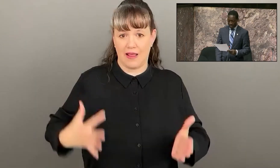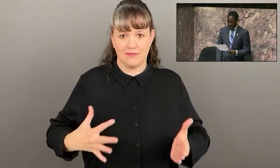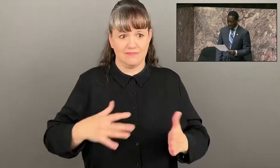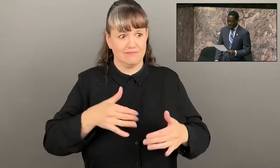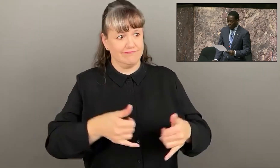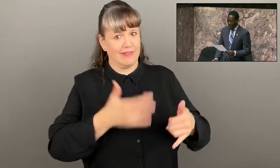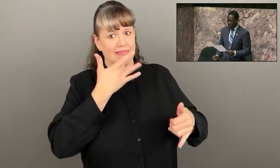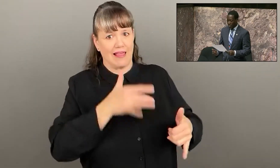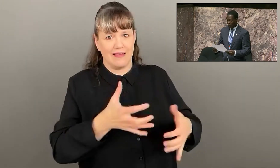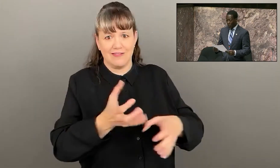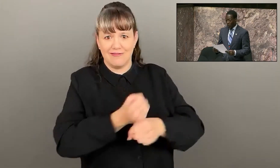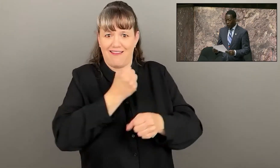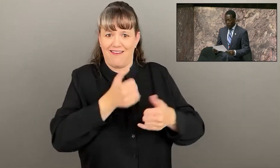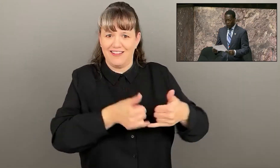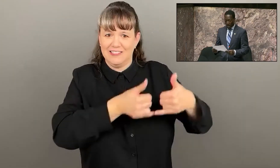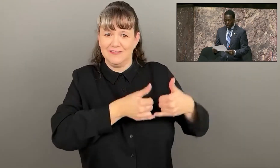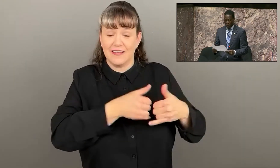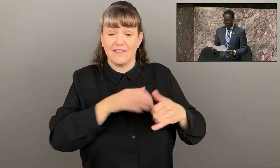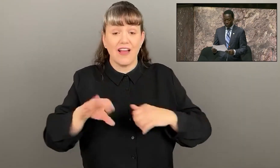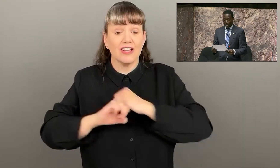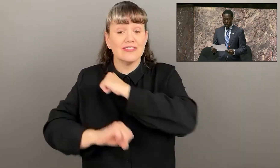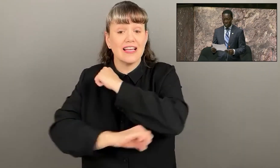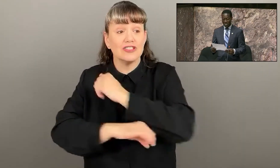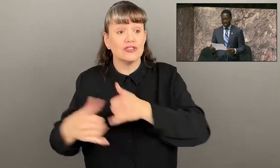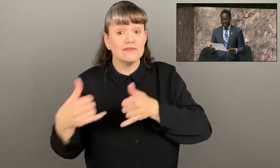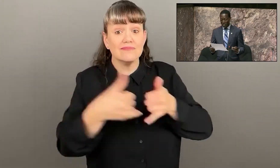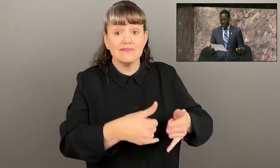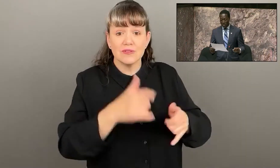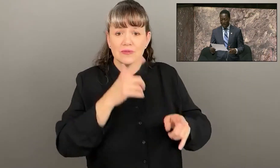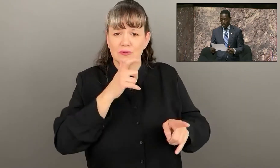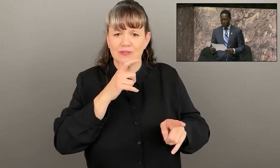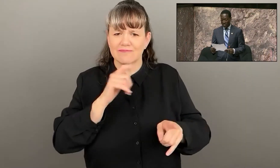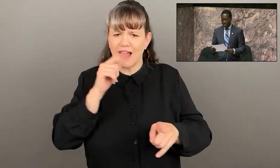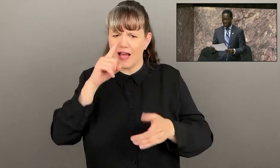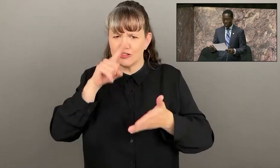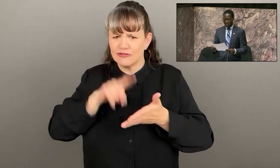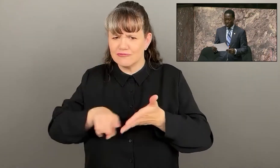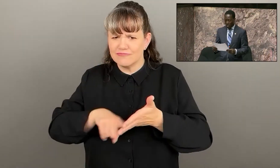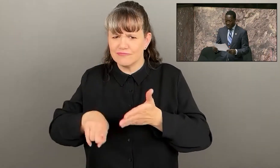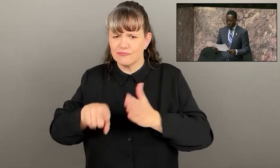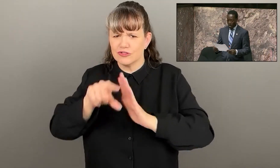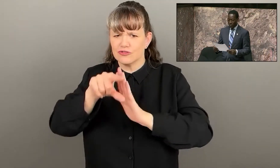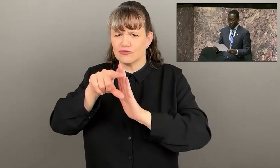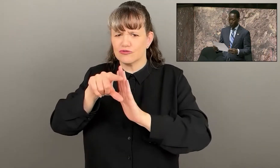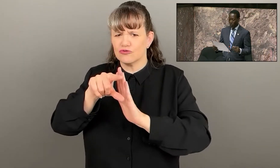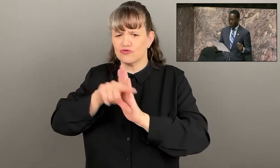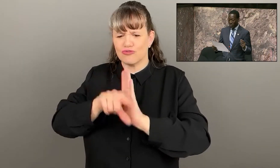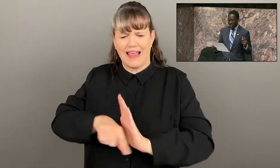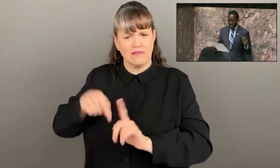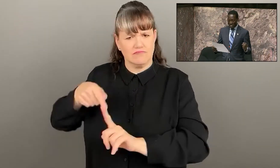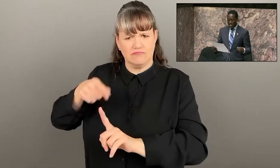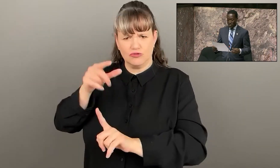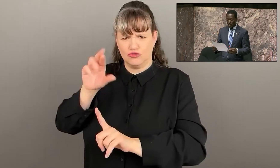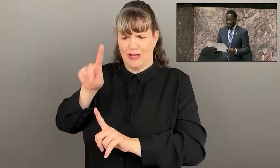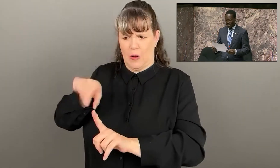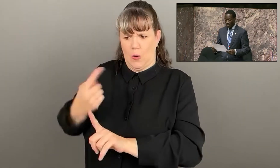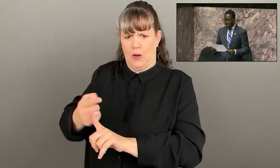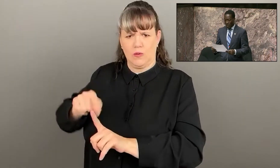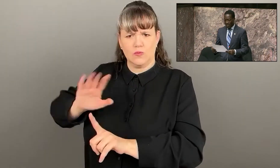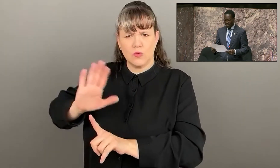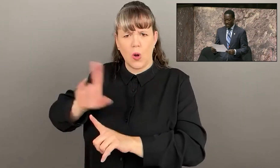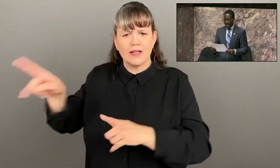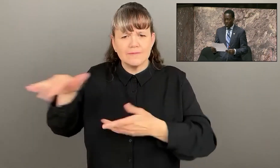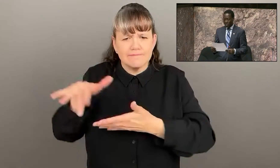of that. He founded his school's first French club, serves as a student council president, started a nonprofit for seniors to